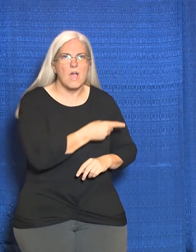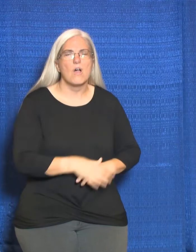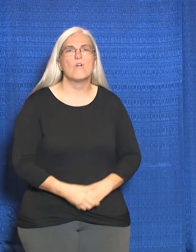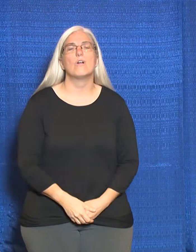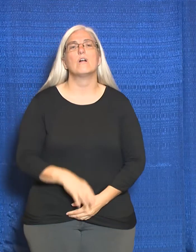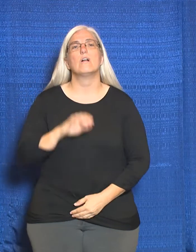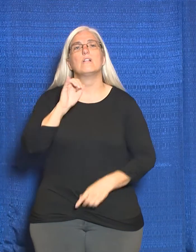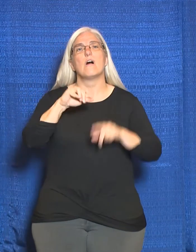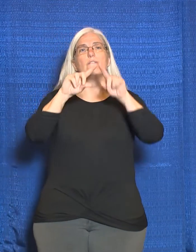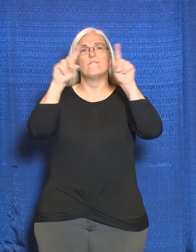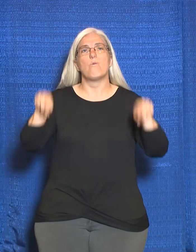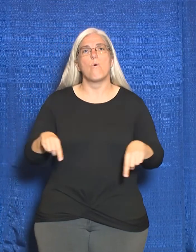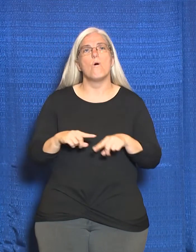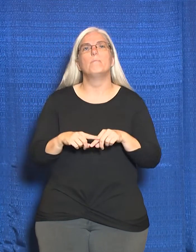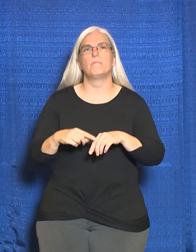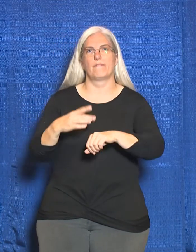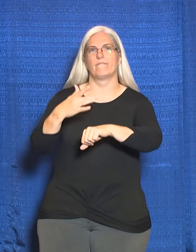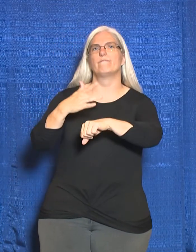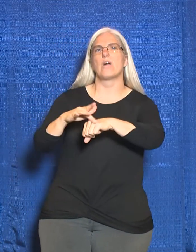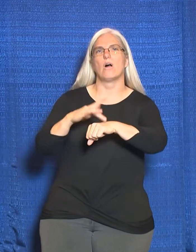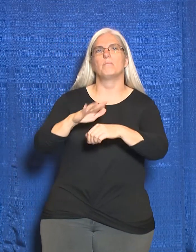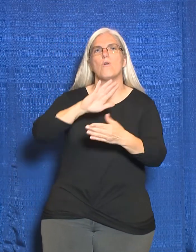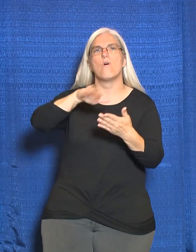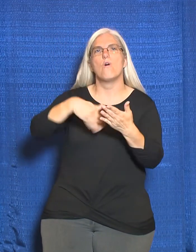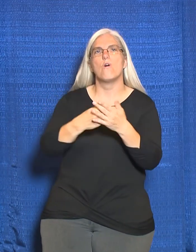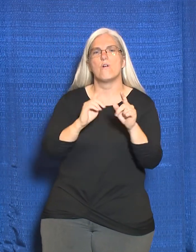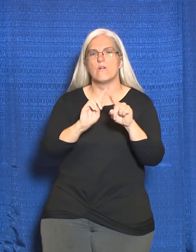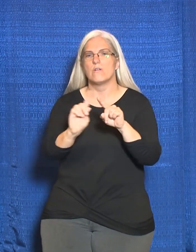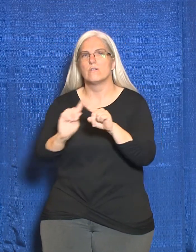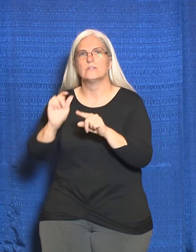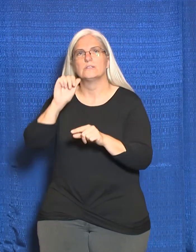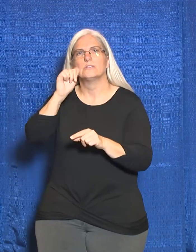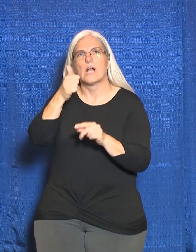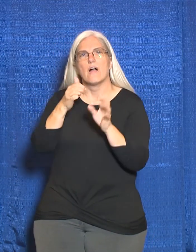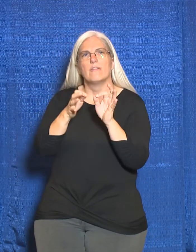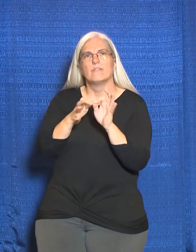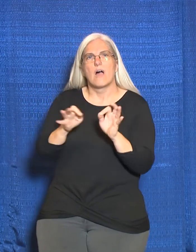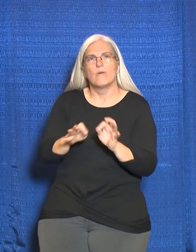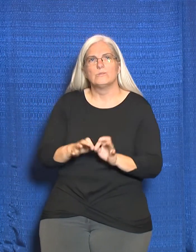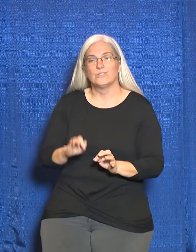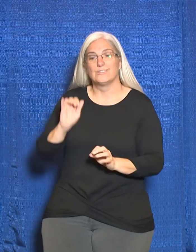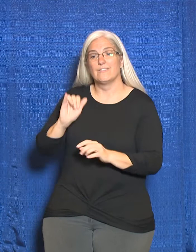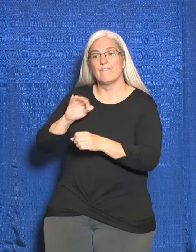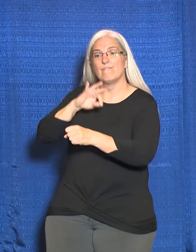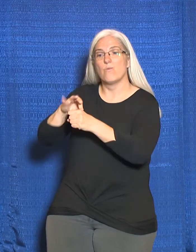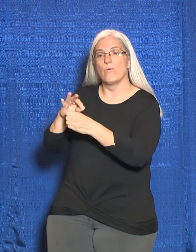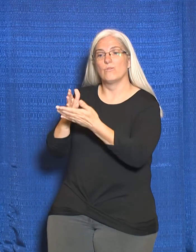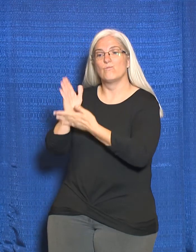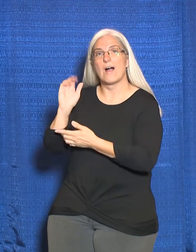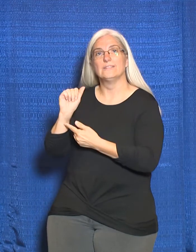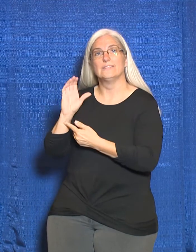The form is available in all 10 languages specified by the Voting Rights Act.